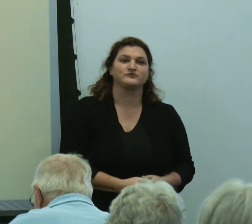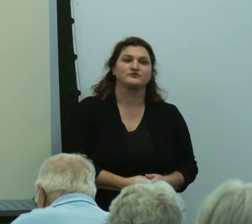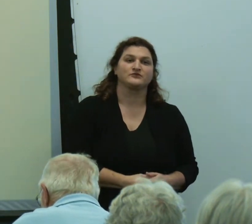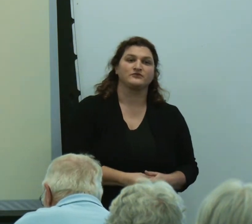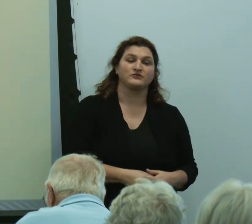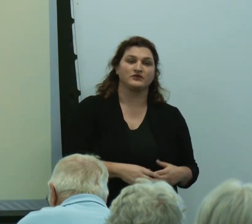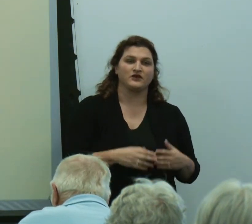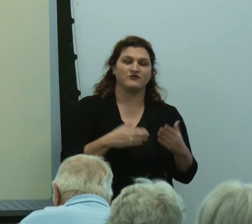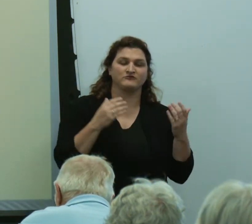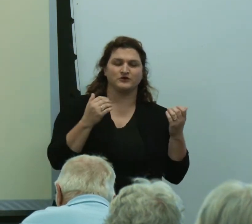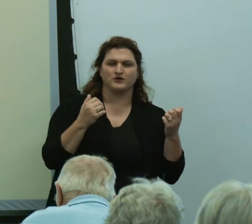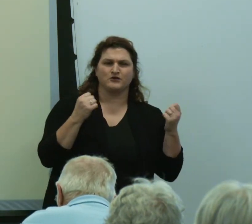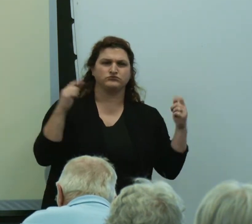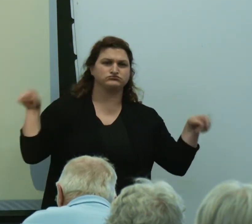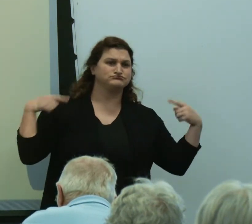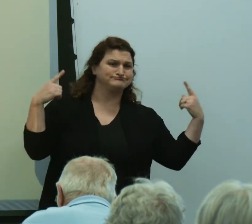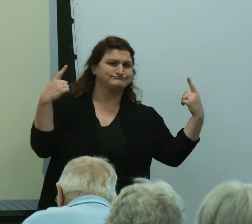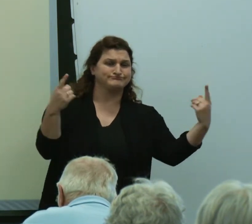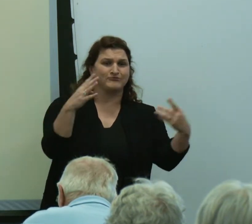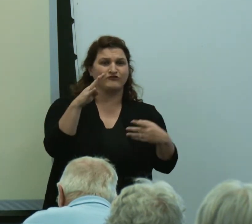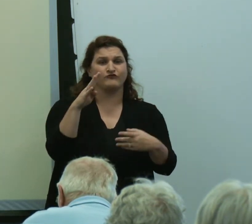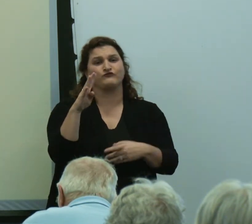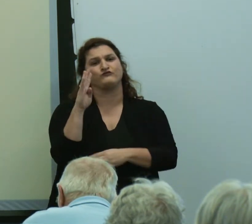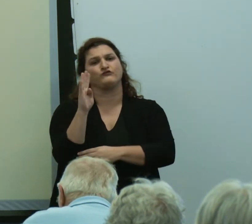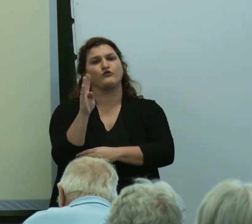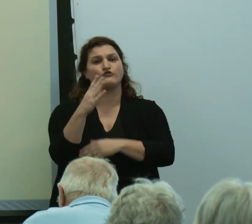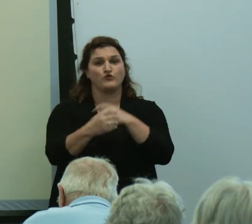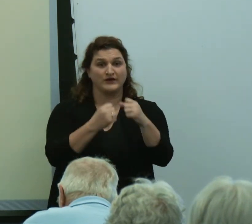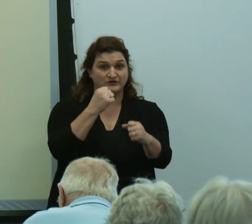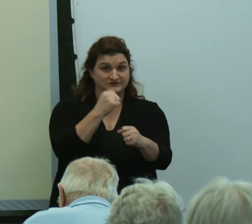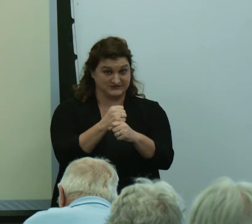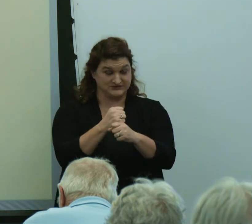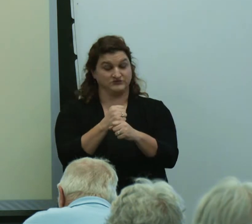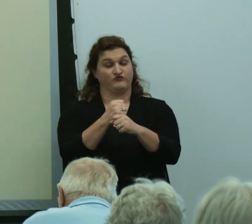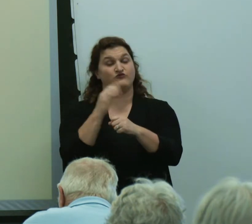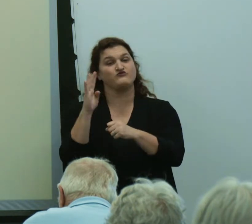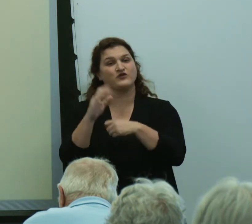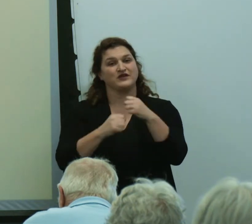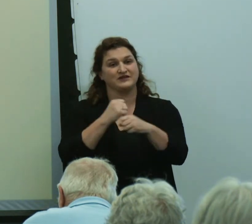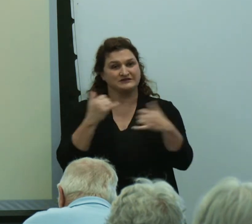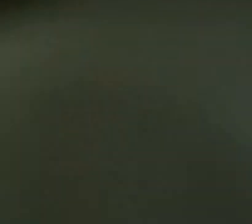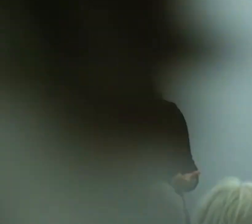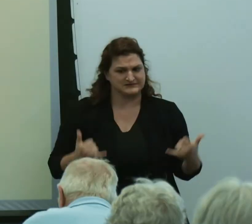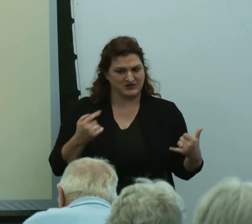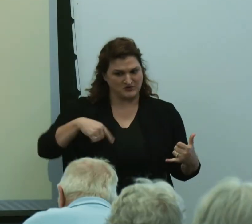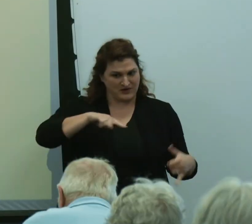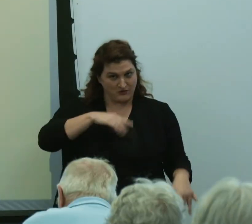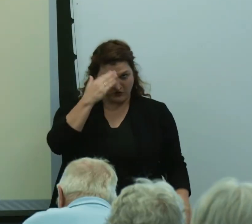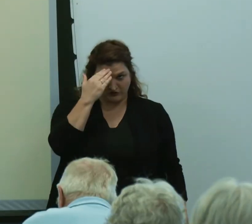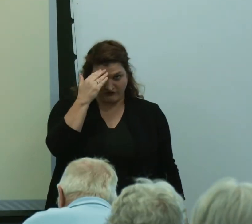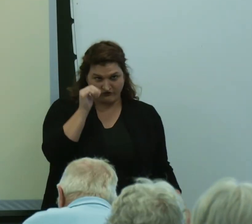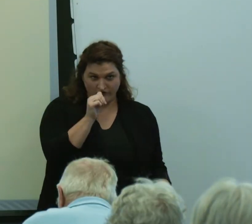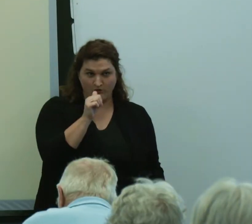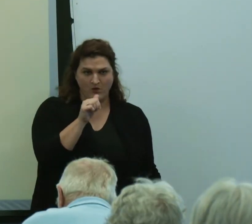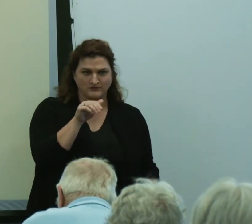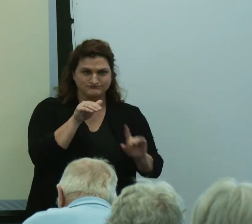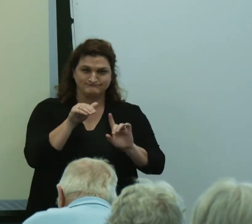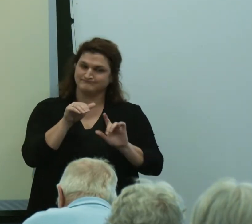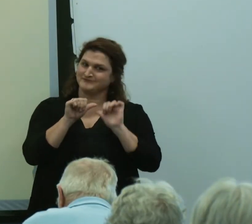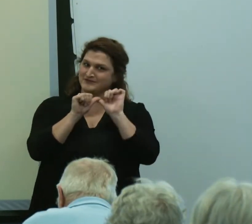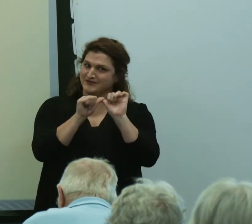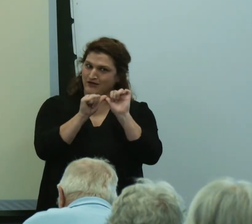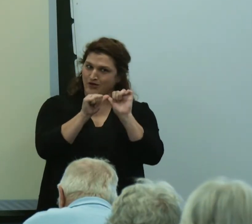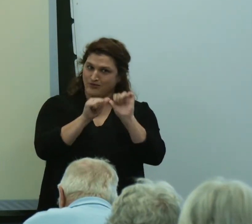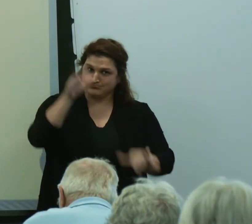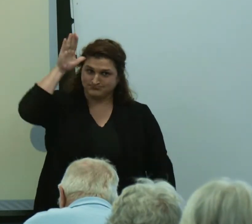For more than 40 years, the League, for 40 years now, we are known for persistence, us women. It took